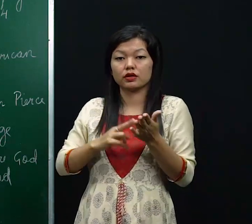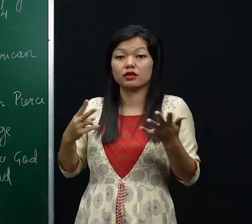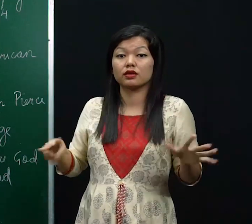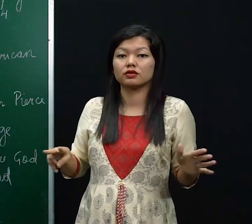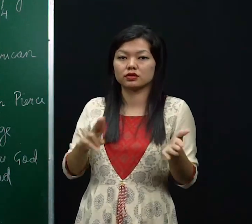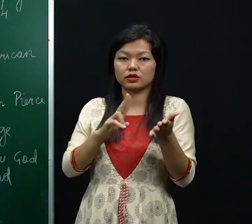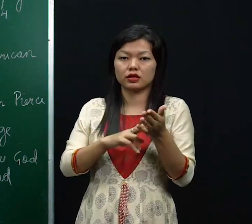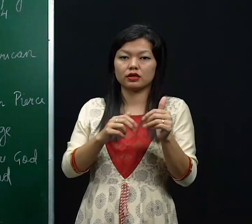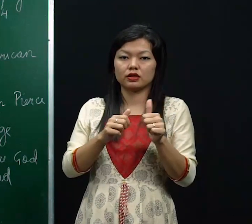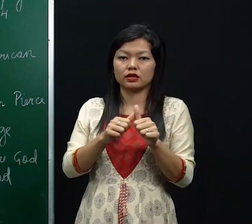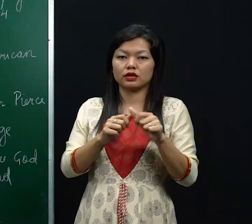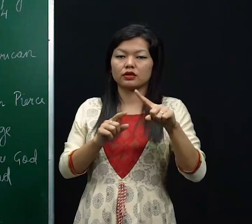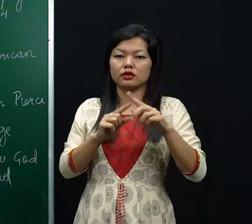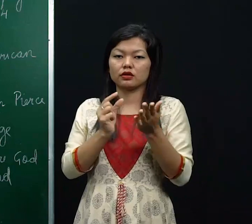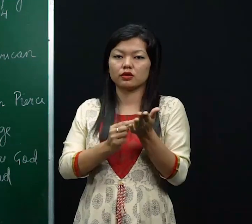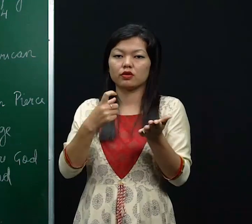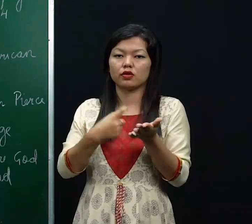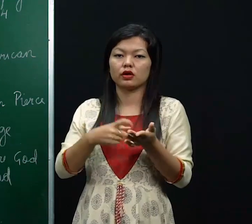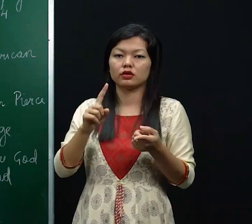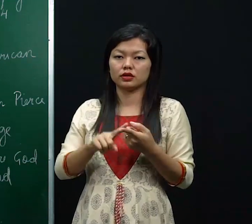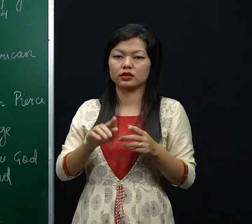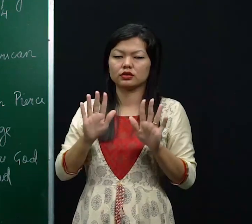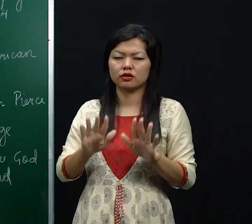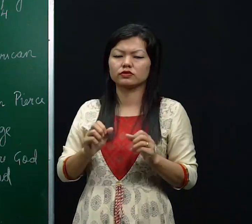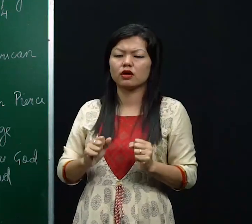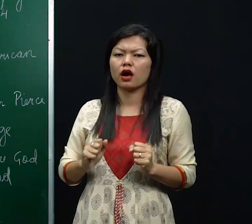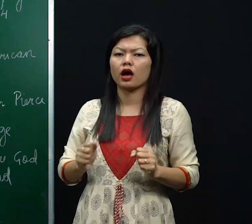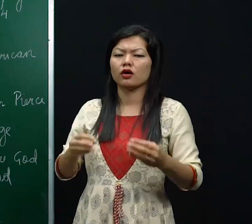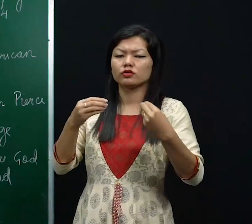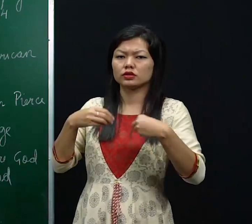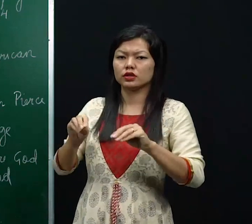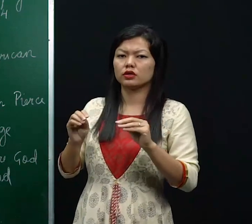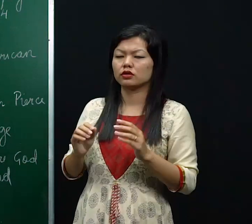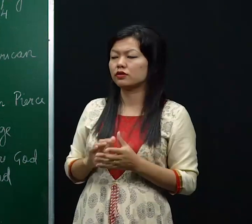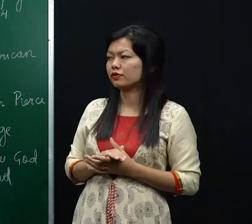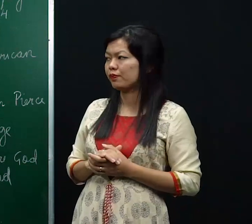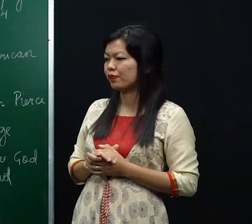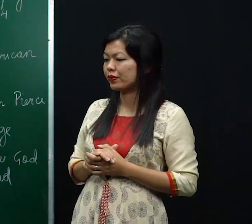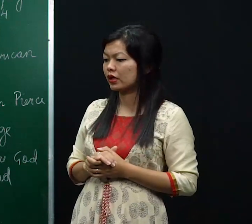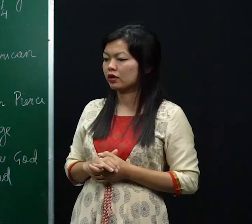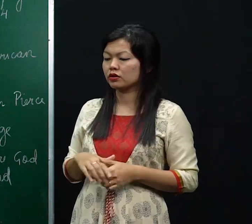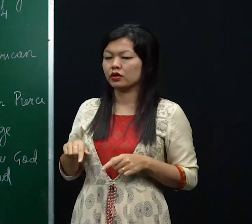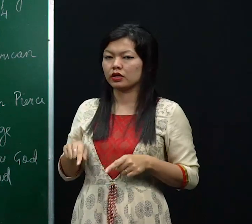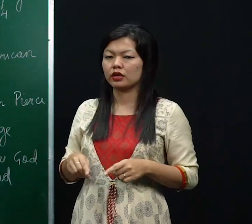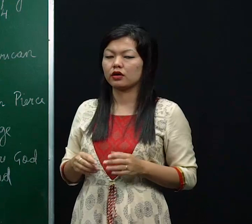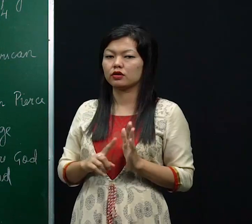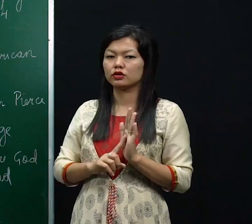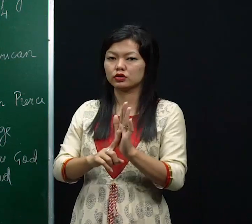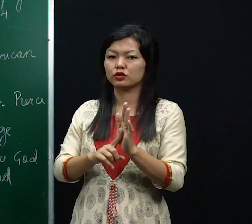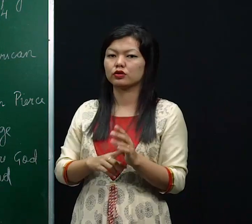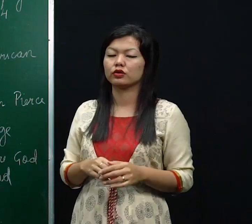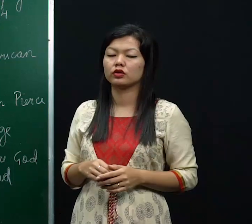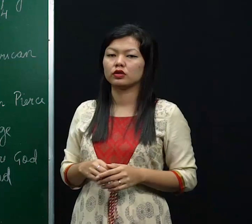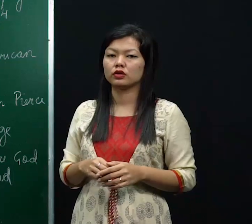together. I want you to know that, okay? I will also bring in the letter of the president as well as the letter of the chief of the tribe. And